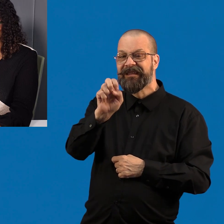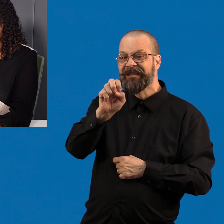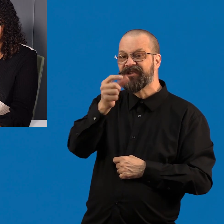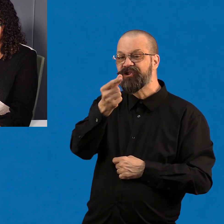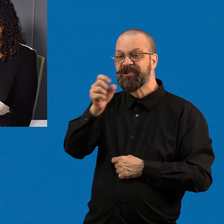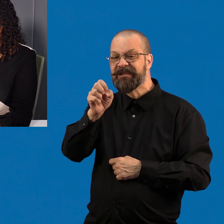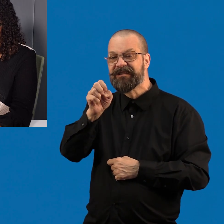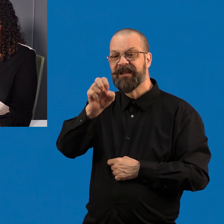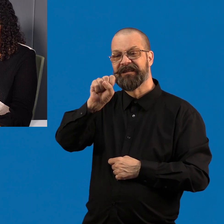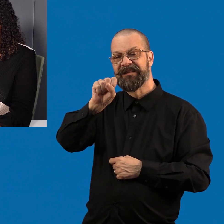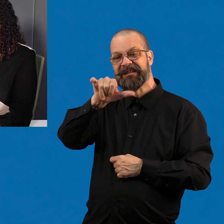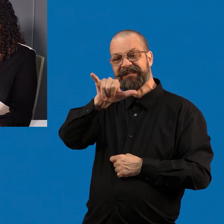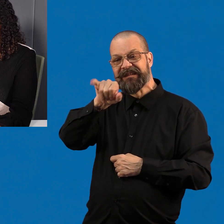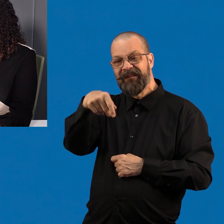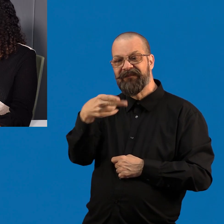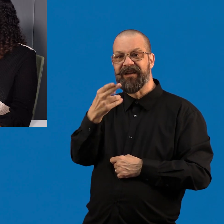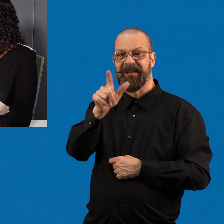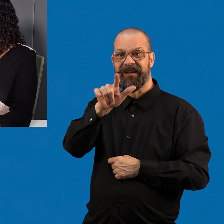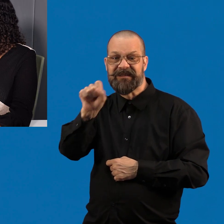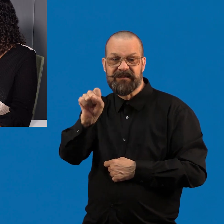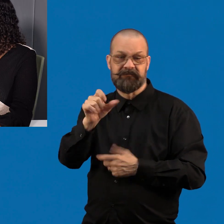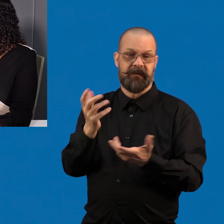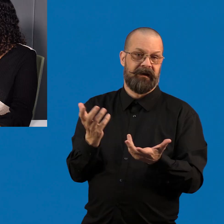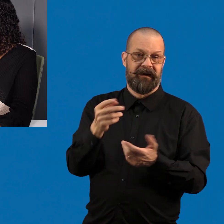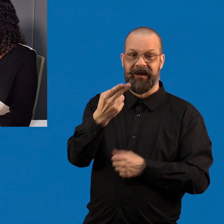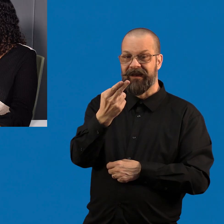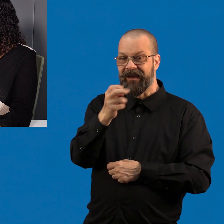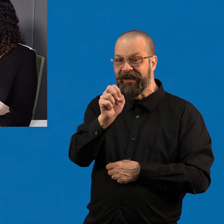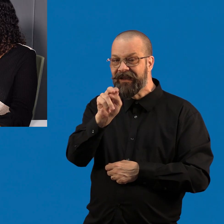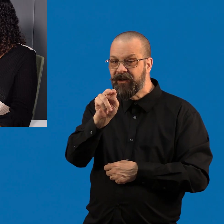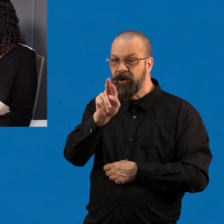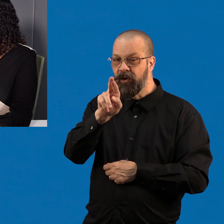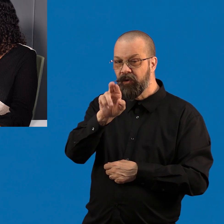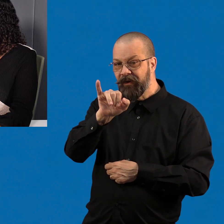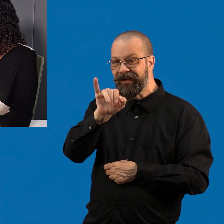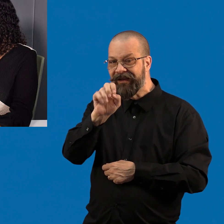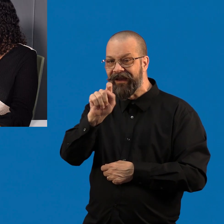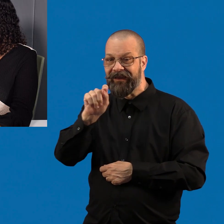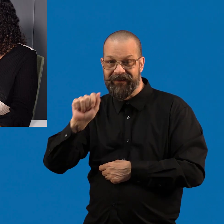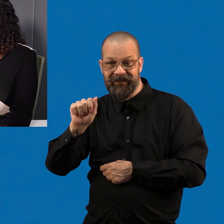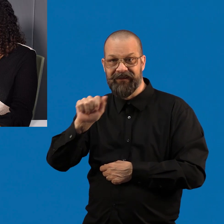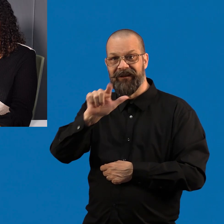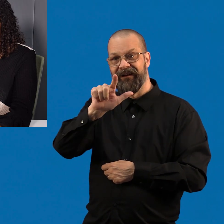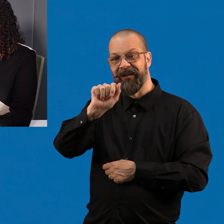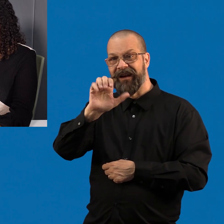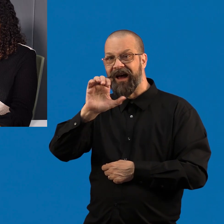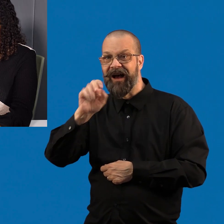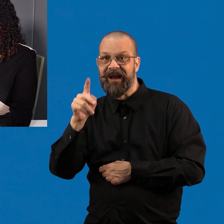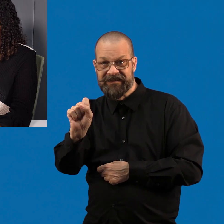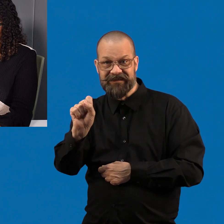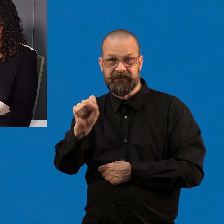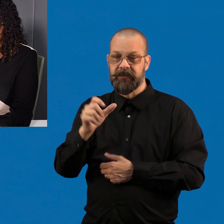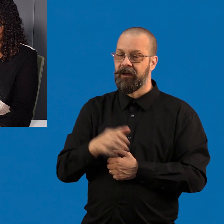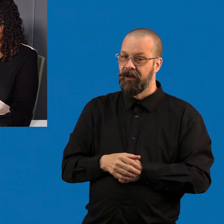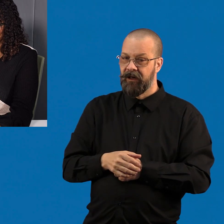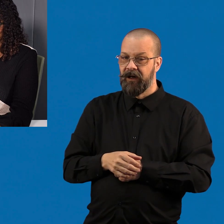Lacks, or unethical research involving indigenous populations. Those histories do not just